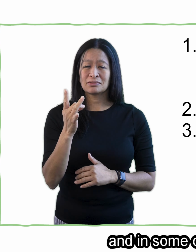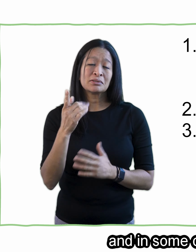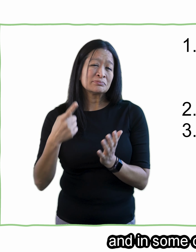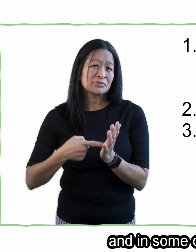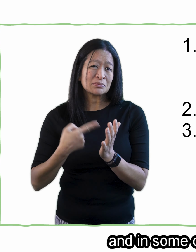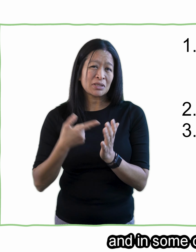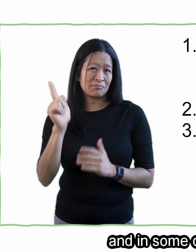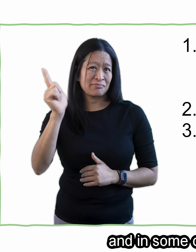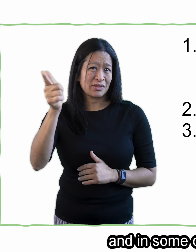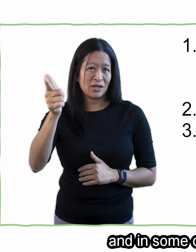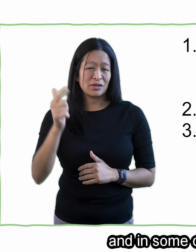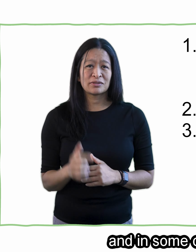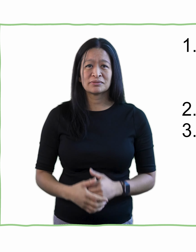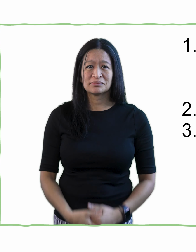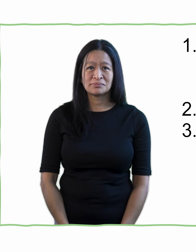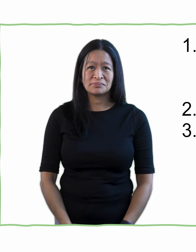some cases, later.